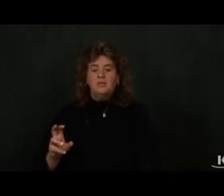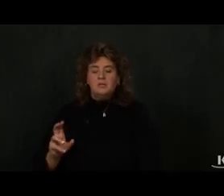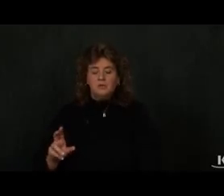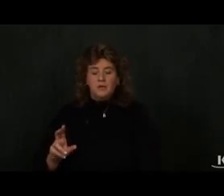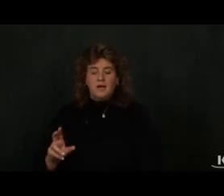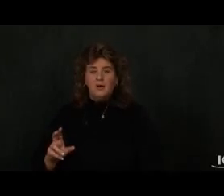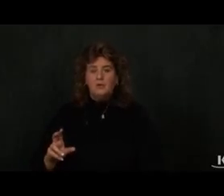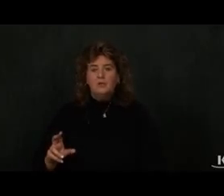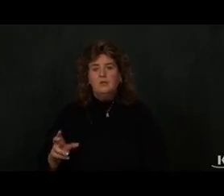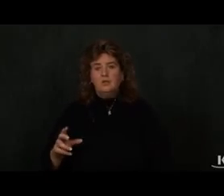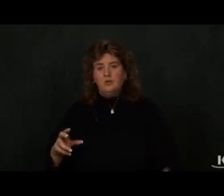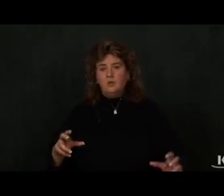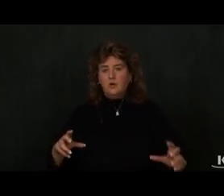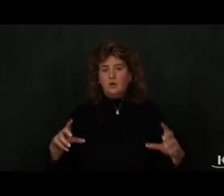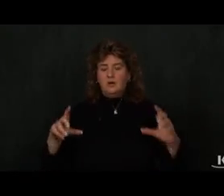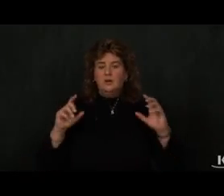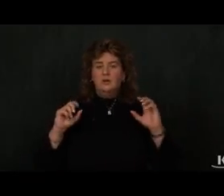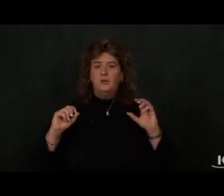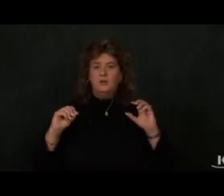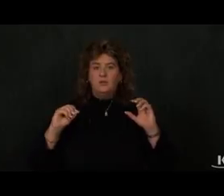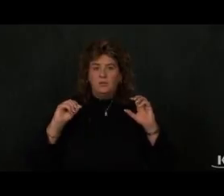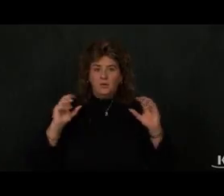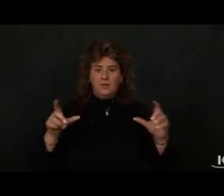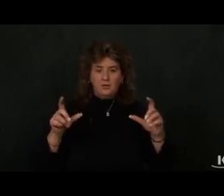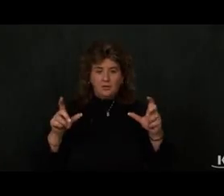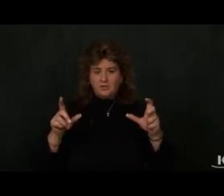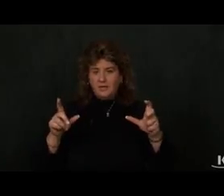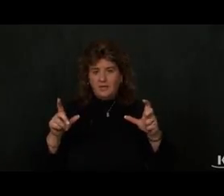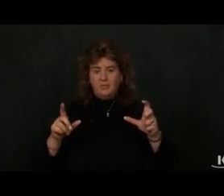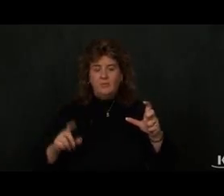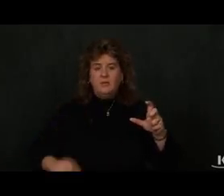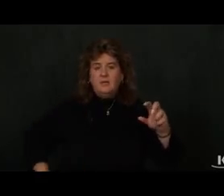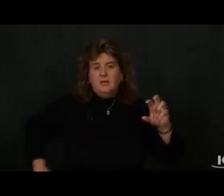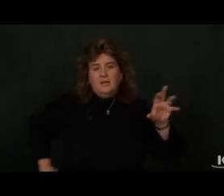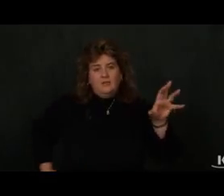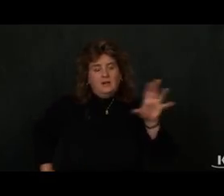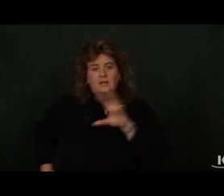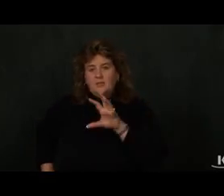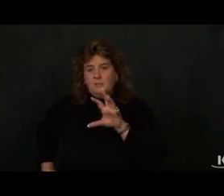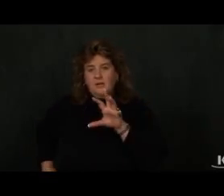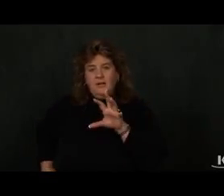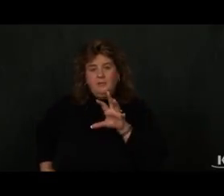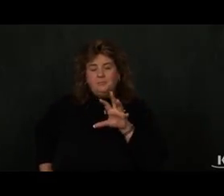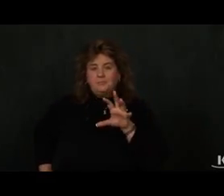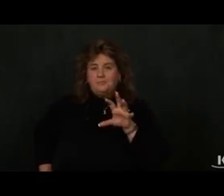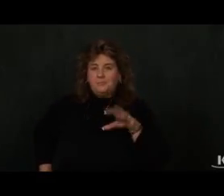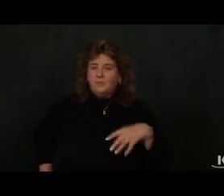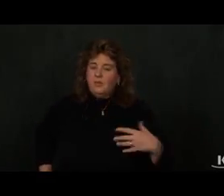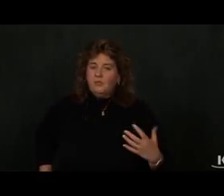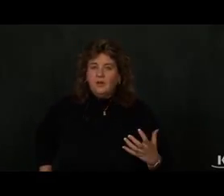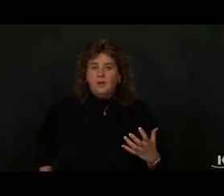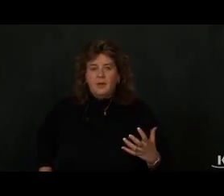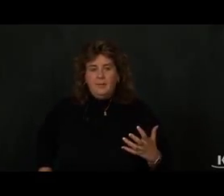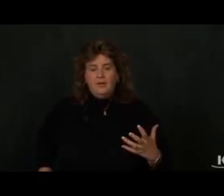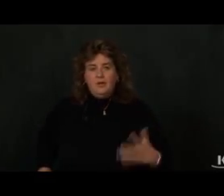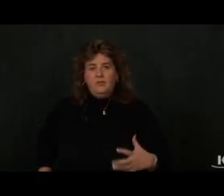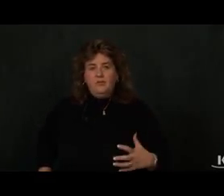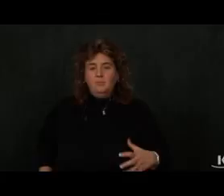So now you are reading your exam and you've got somebody, you've got maybe a young female